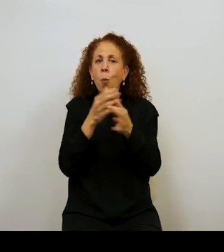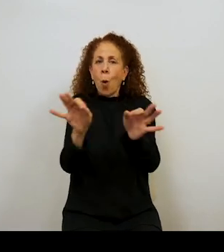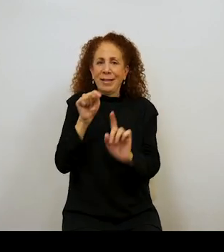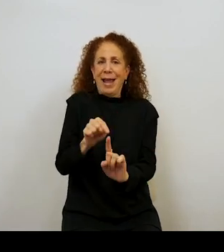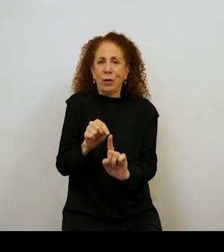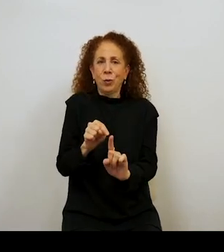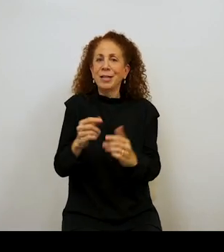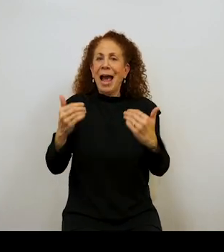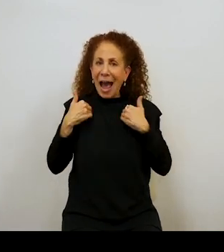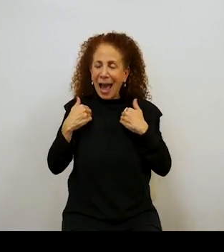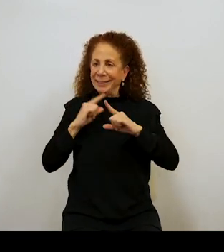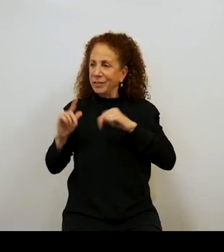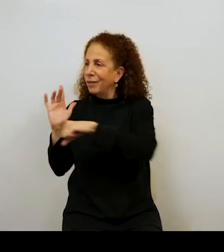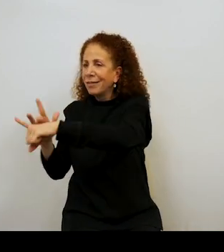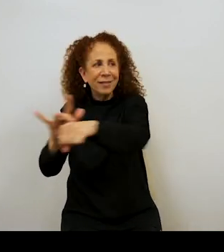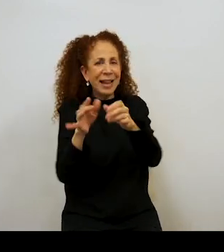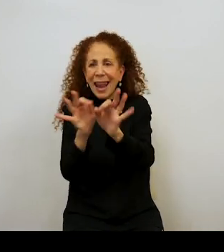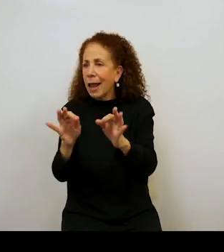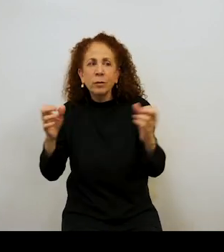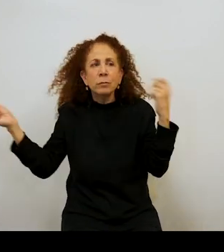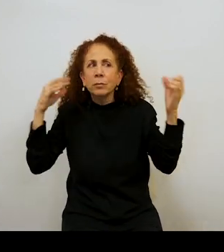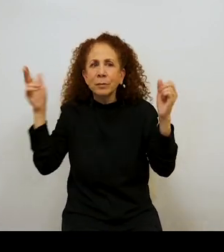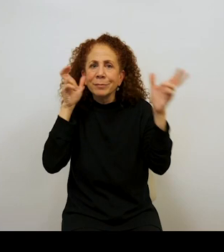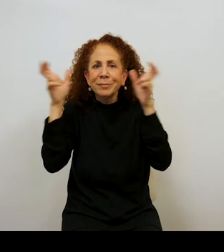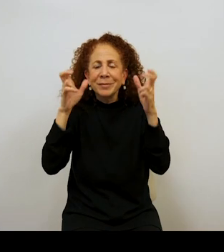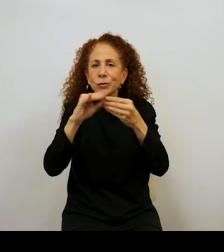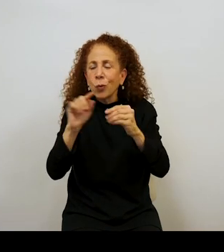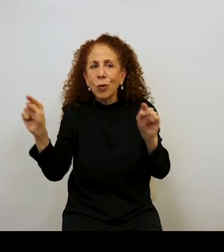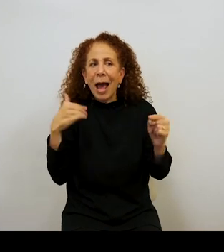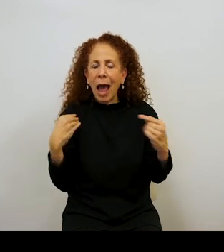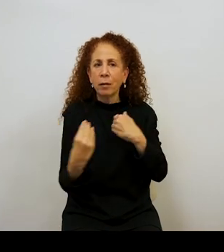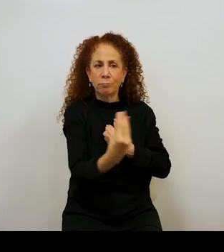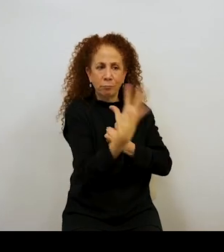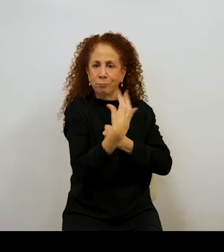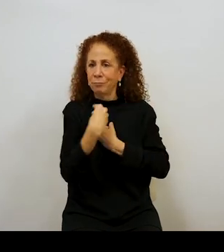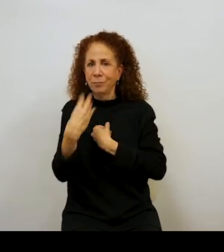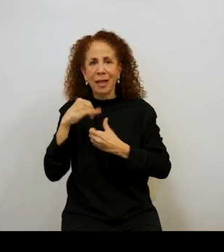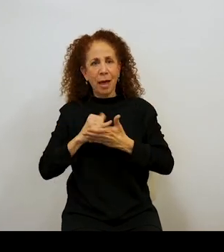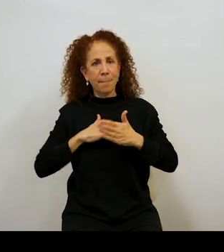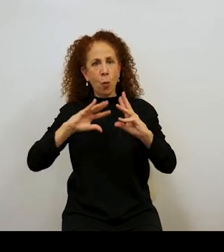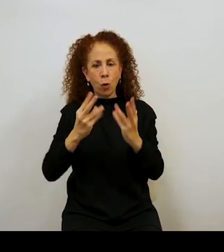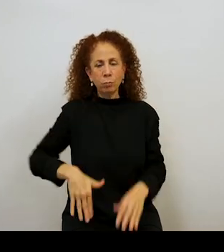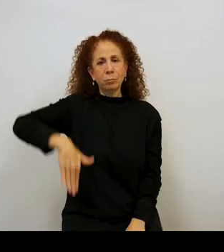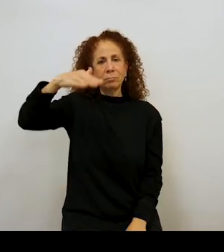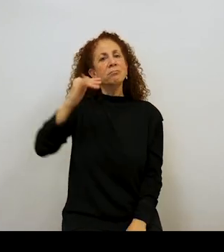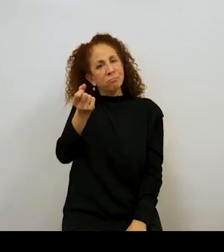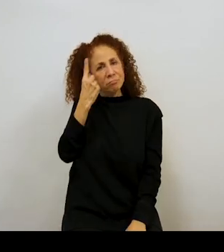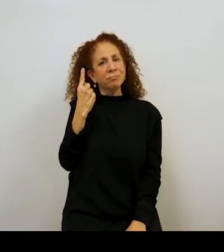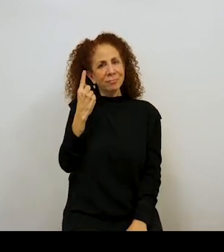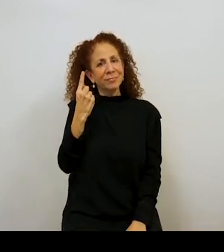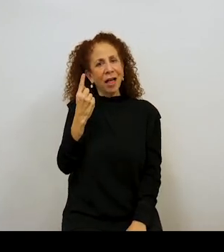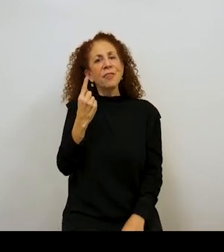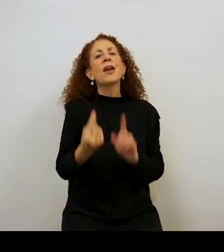language, you know, there were these different languages and there mm. were these different stories, and that is just how the world has made sense to me, is to go mm. back